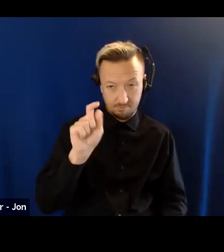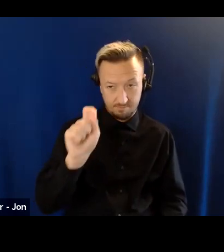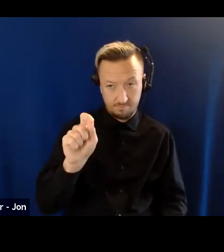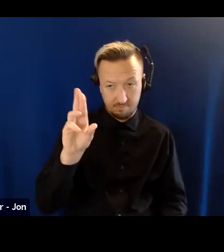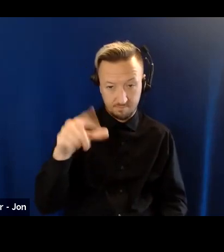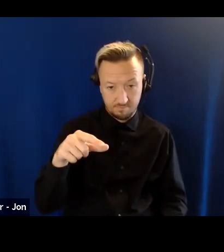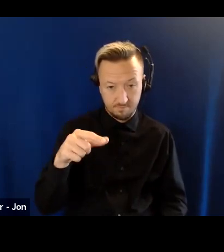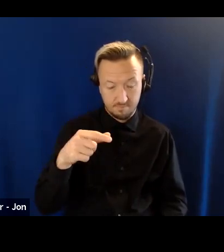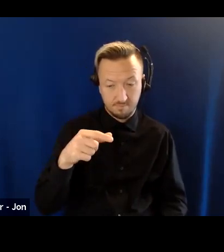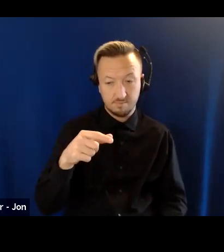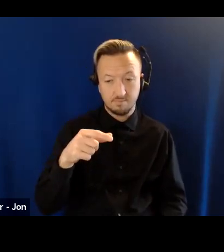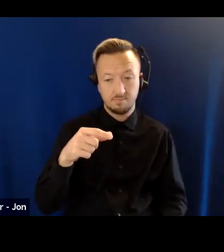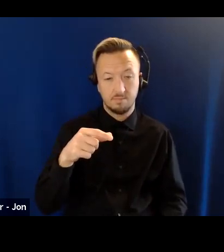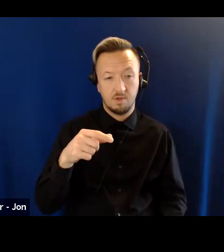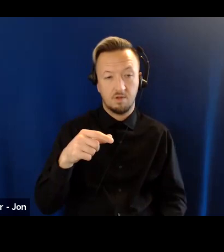WID.org.